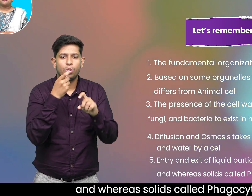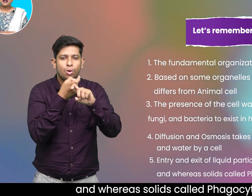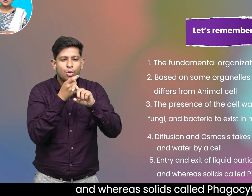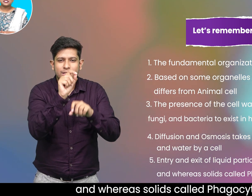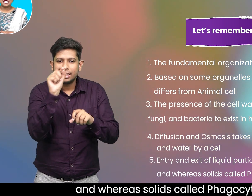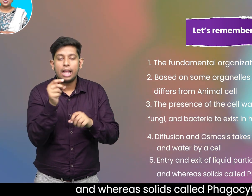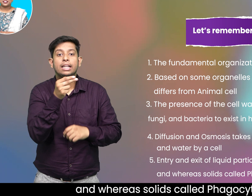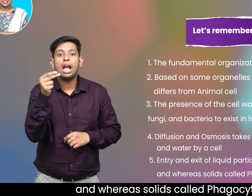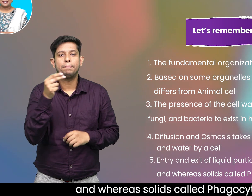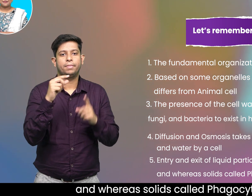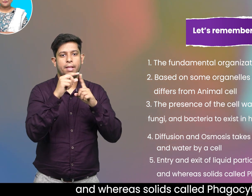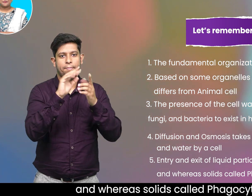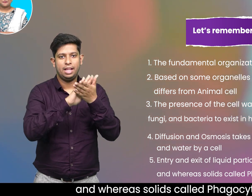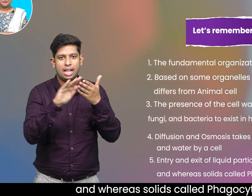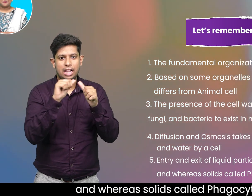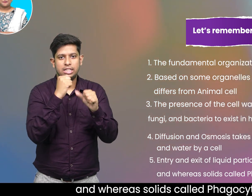called phagocytosis.